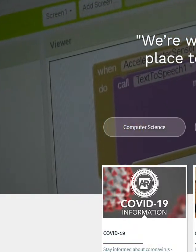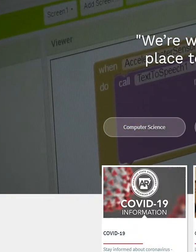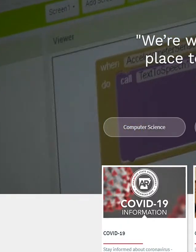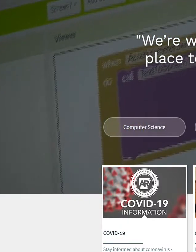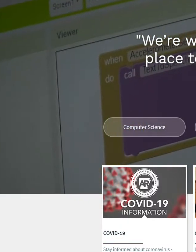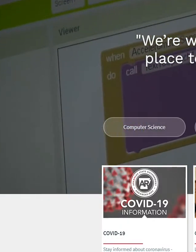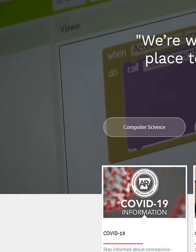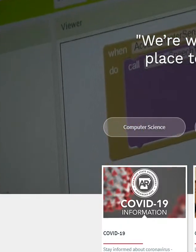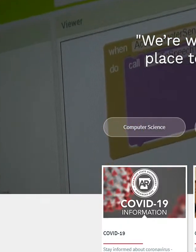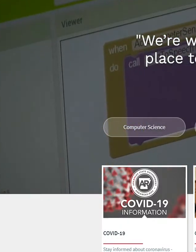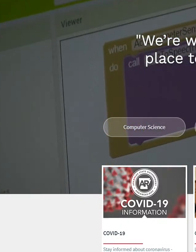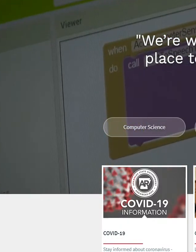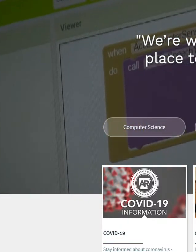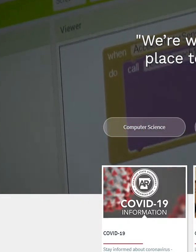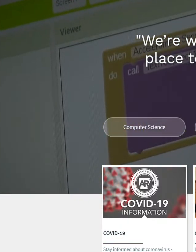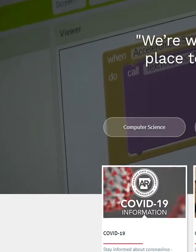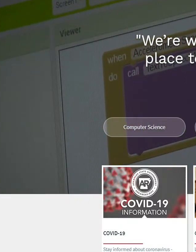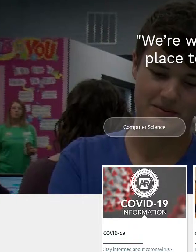Oh, you're good.